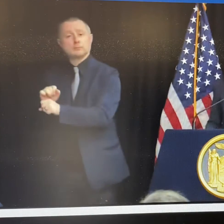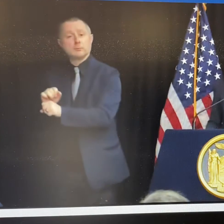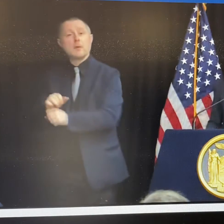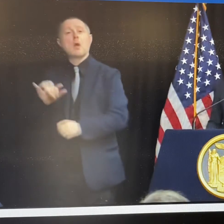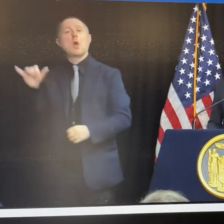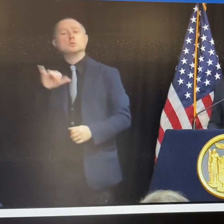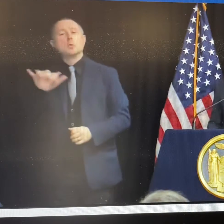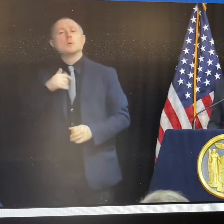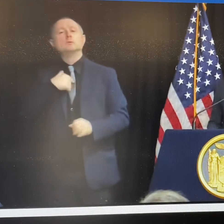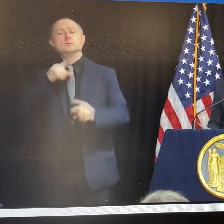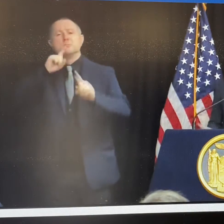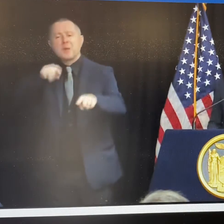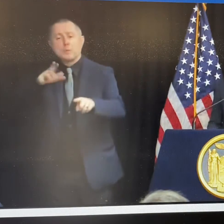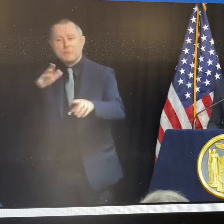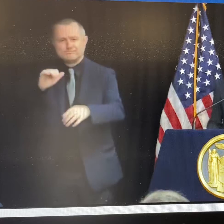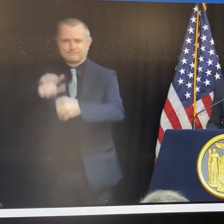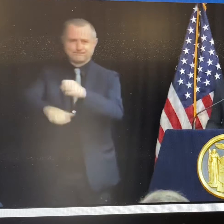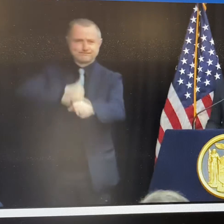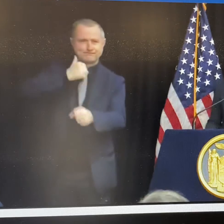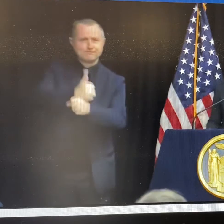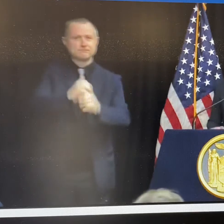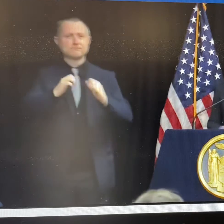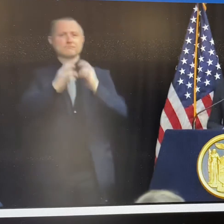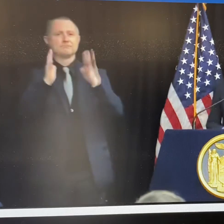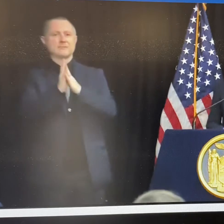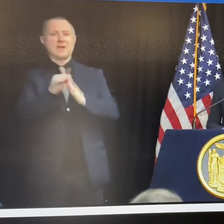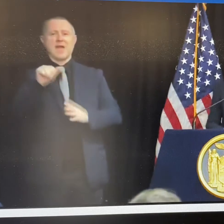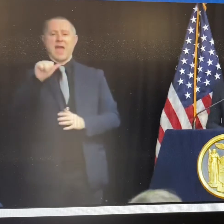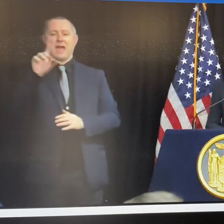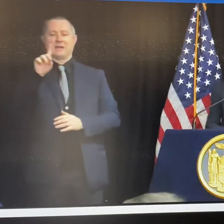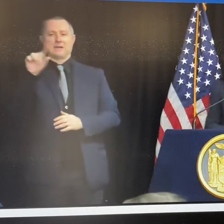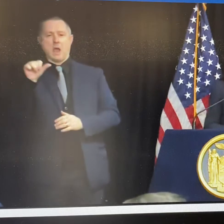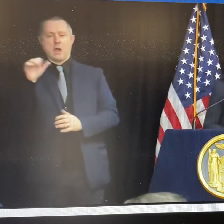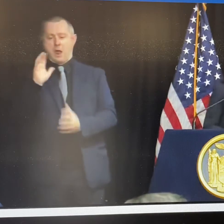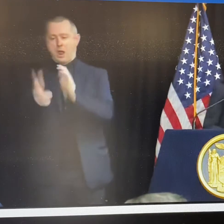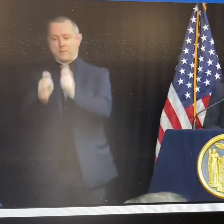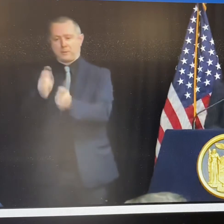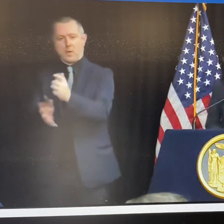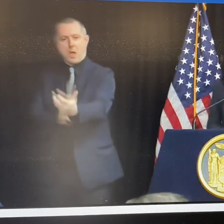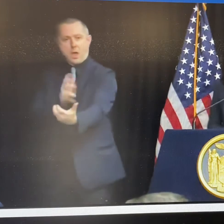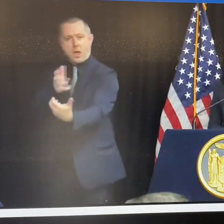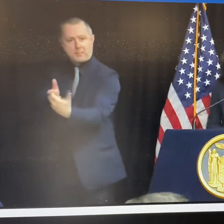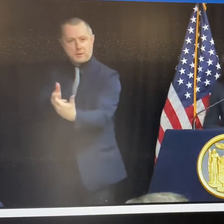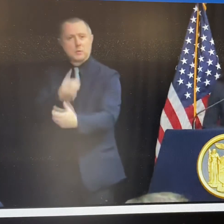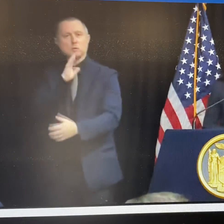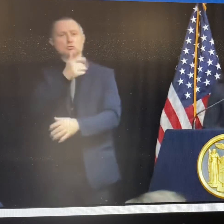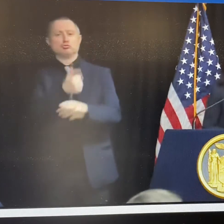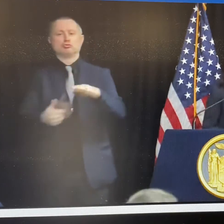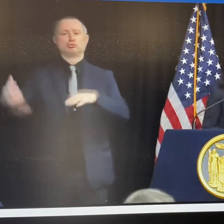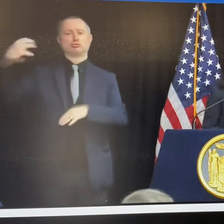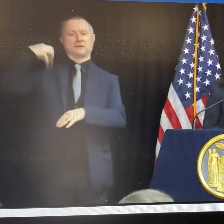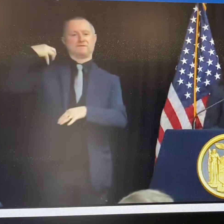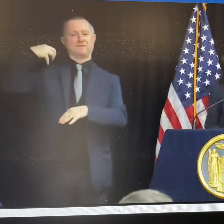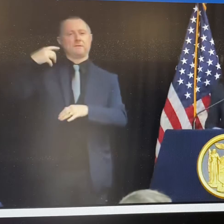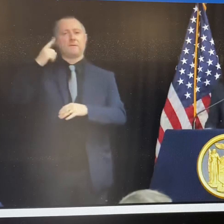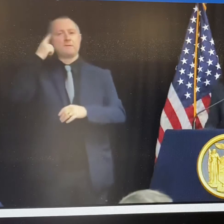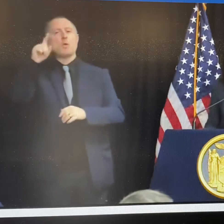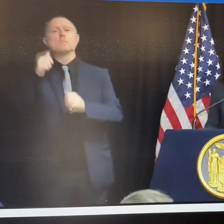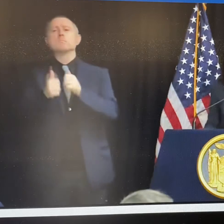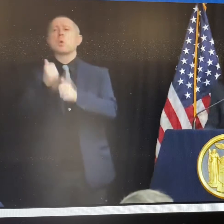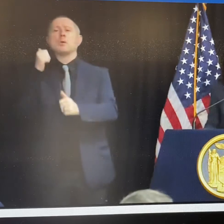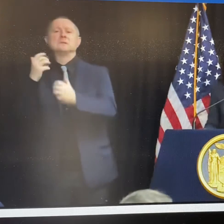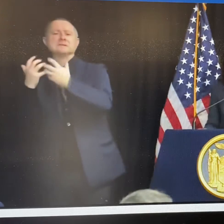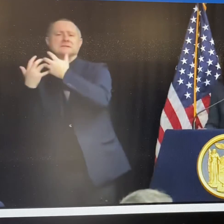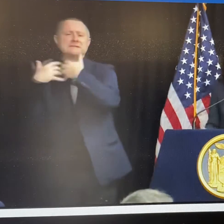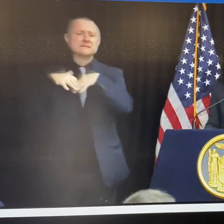the implementation of American with Disabilities. You'll also be chairing the most integrated setting coordinating council. I'm going to fill up your days